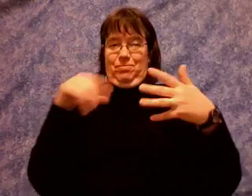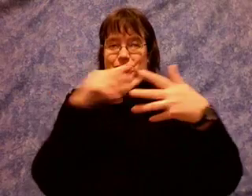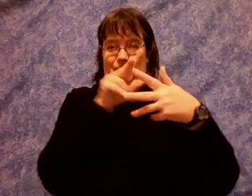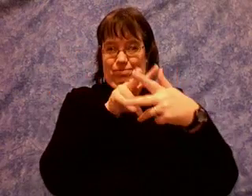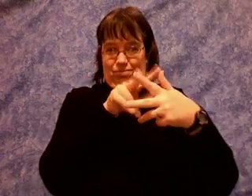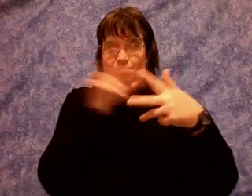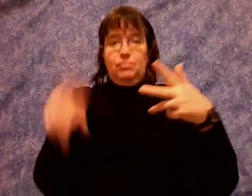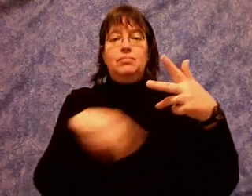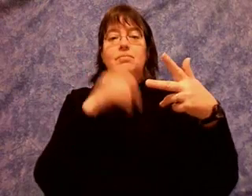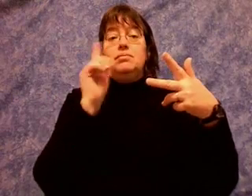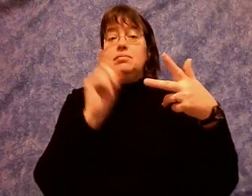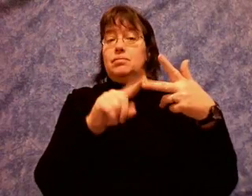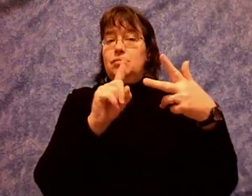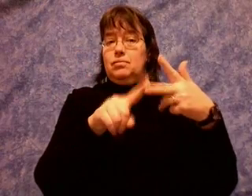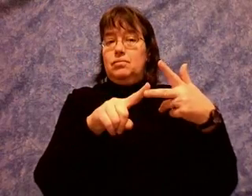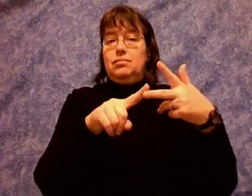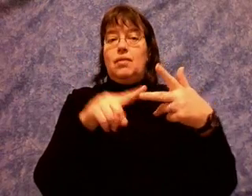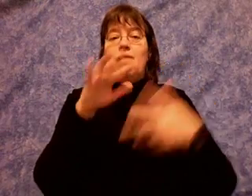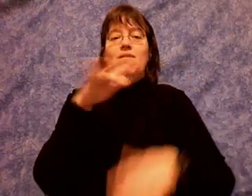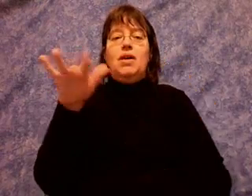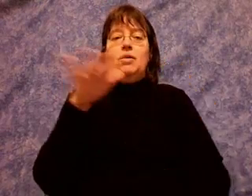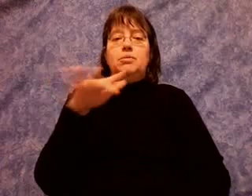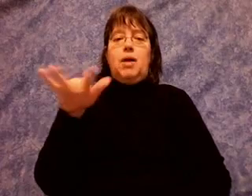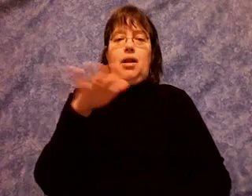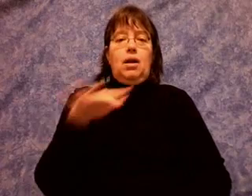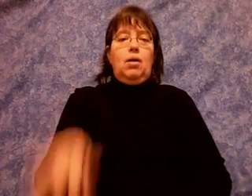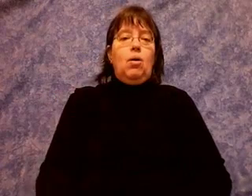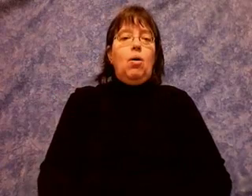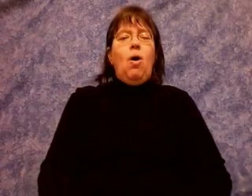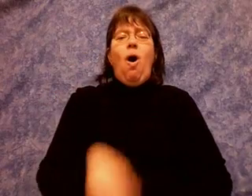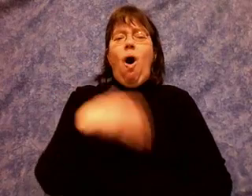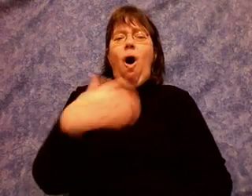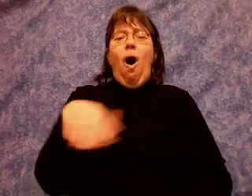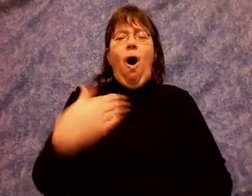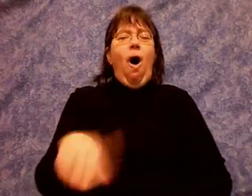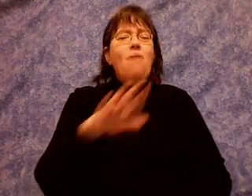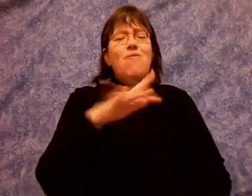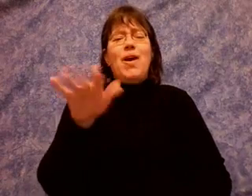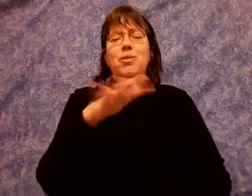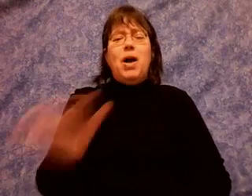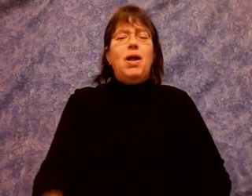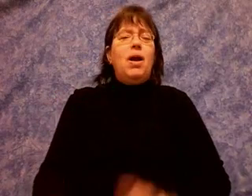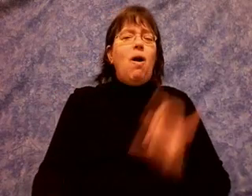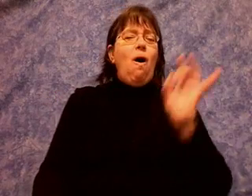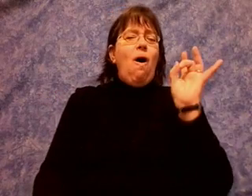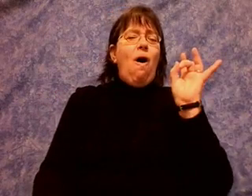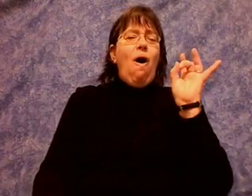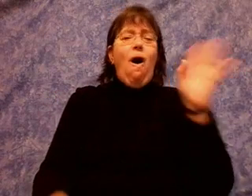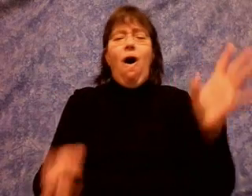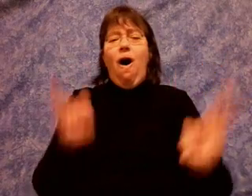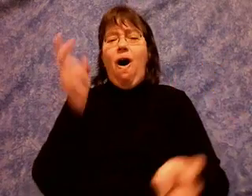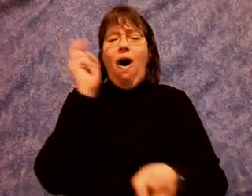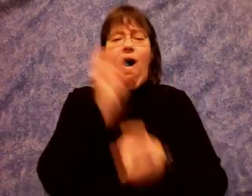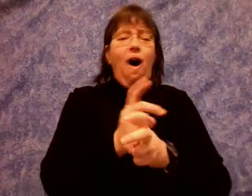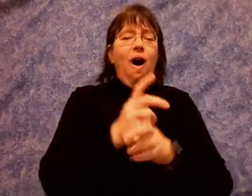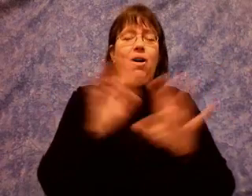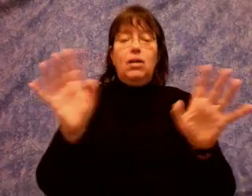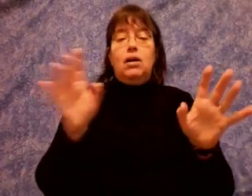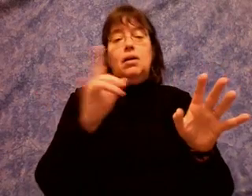Anyway. Okay, so those are the first few topics. The next one is fingerspelling. Oh my gosh, fingerspelling is awful.